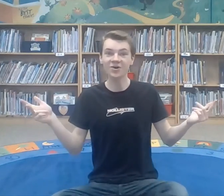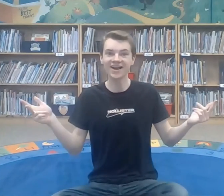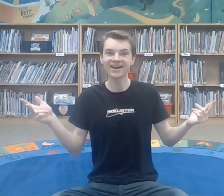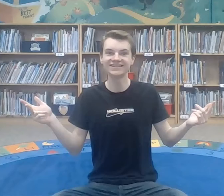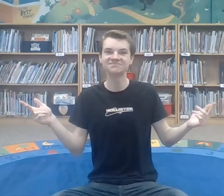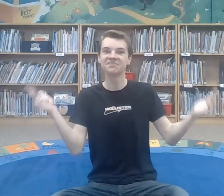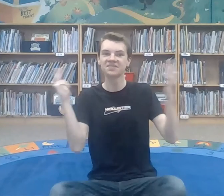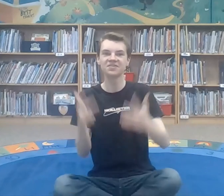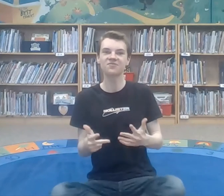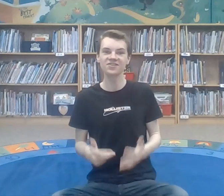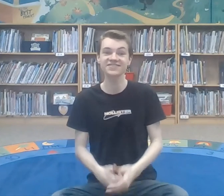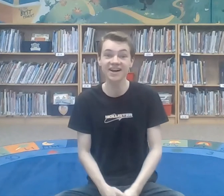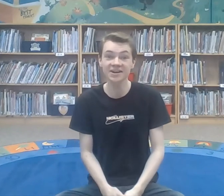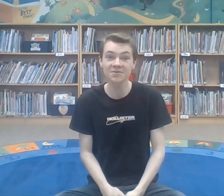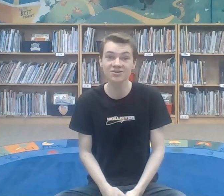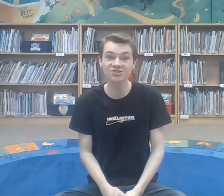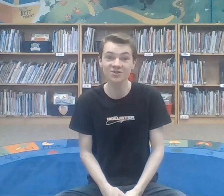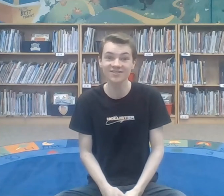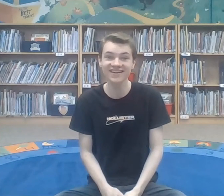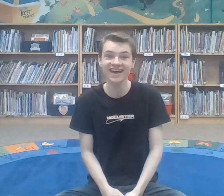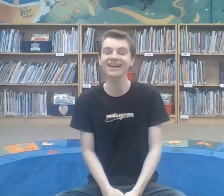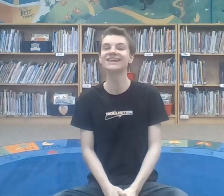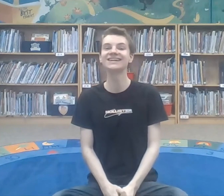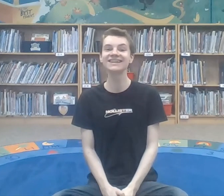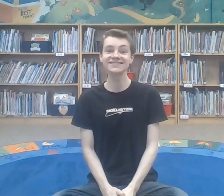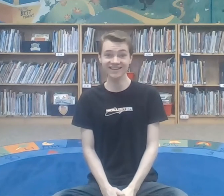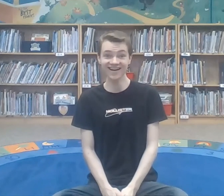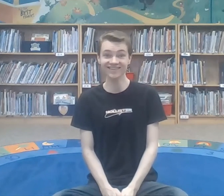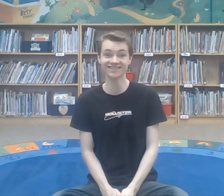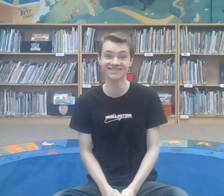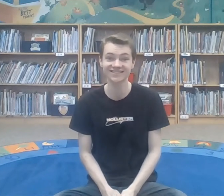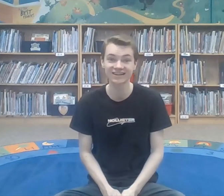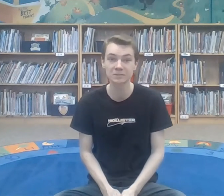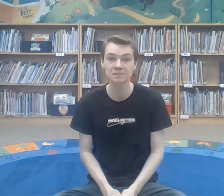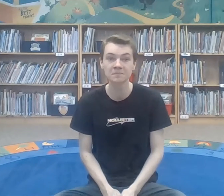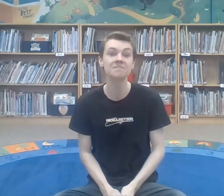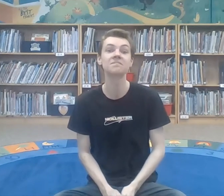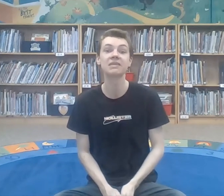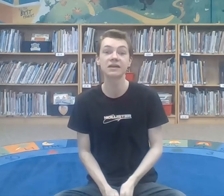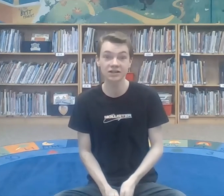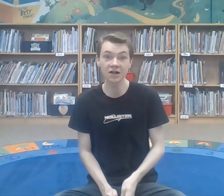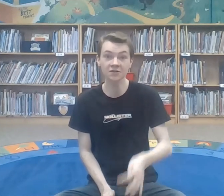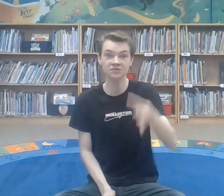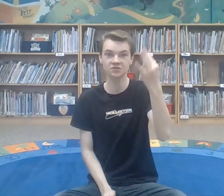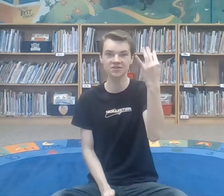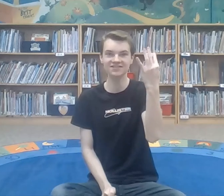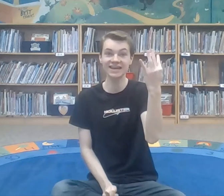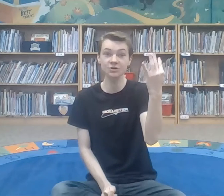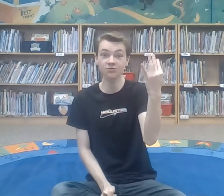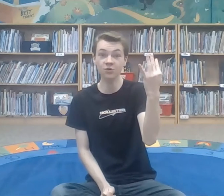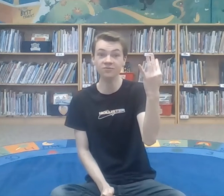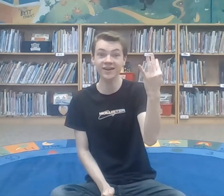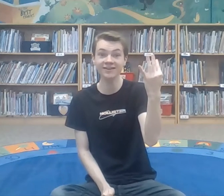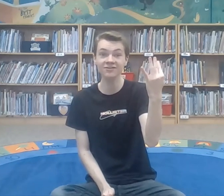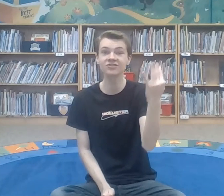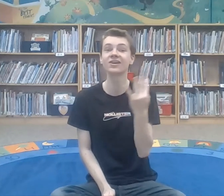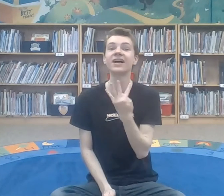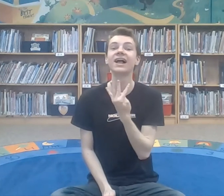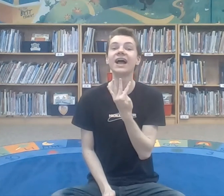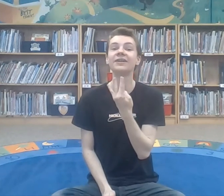Okay, the first sign I'm going to show you today is colors. Colors, you're going to take your four fingers and you're